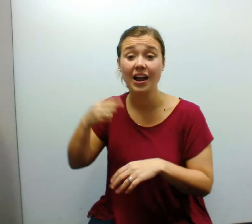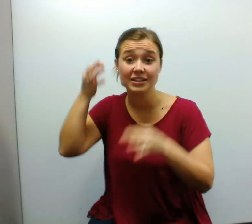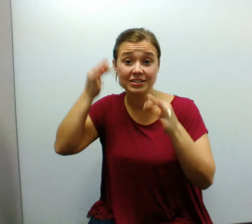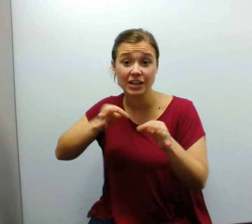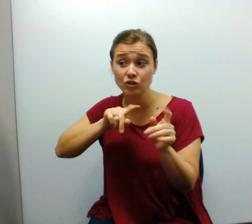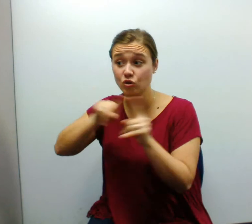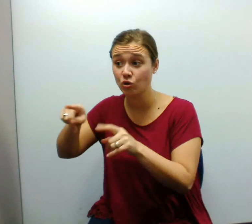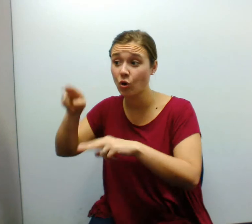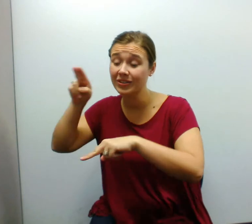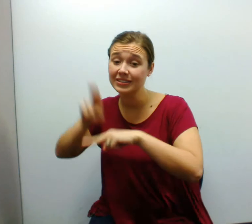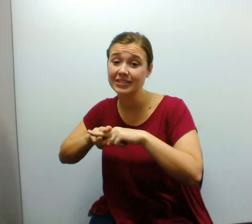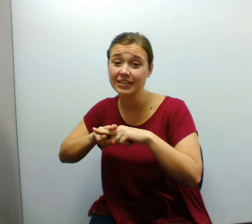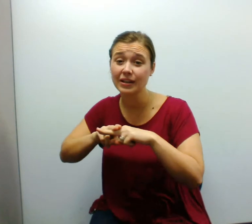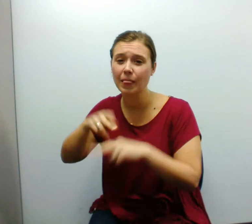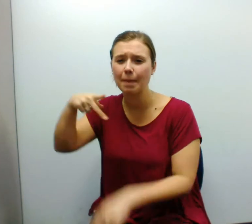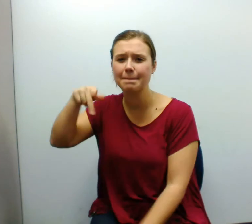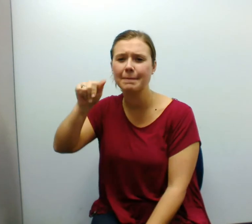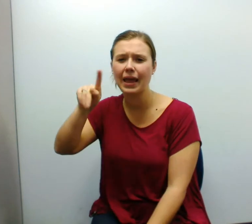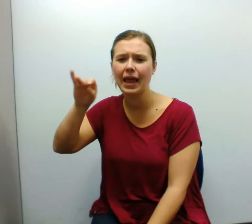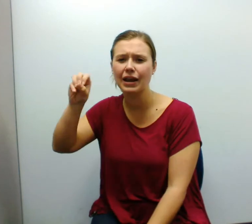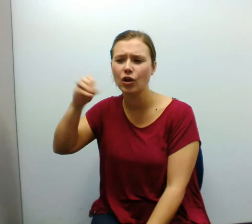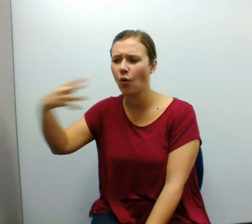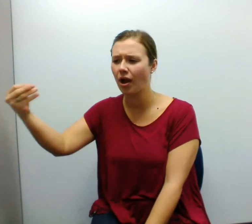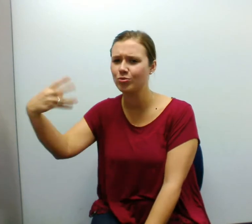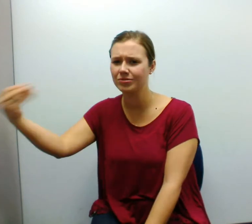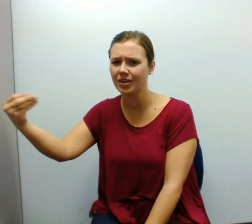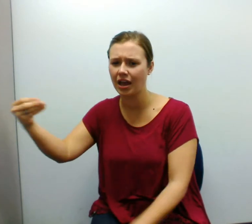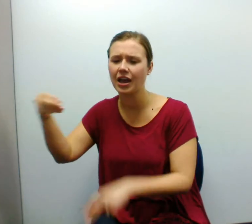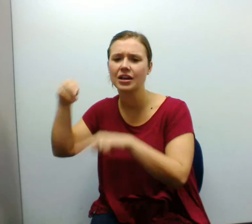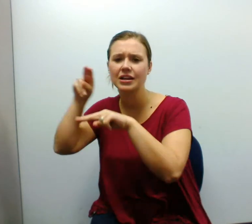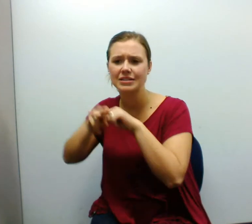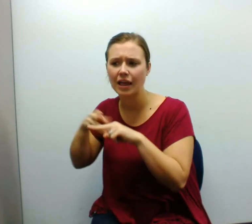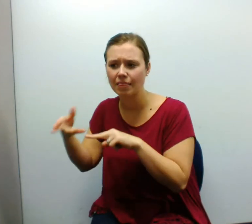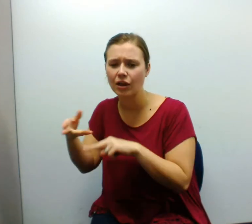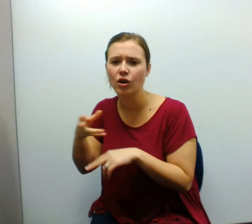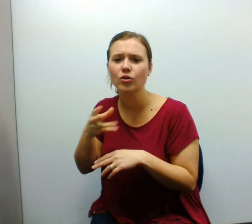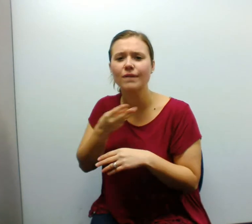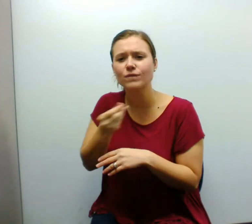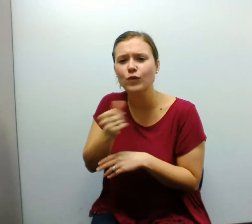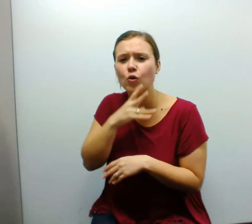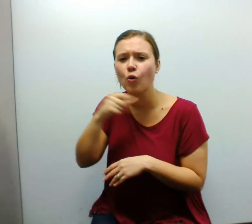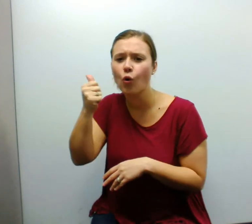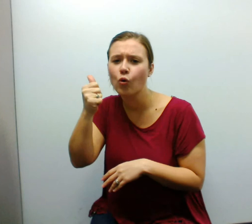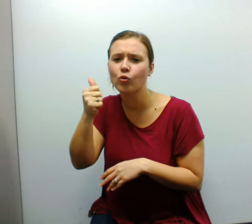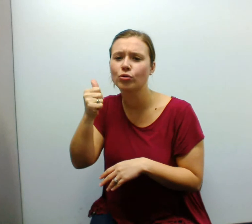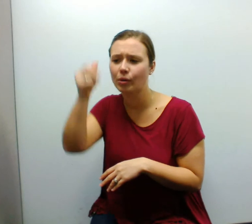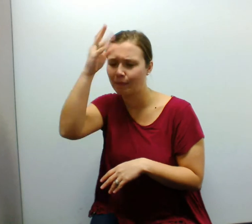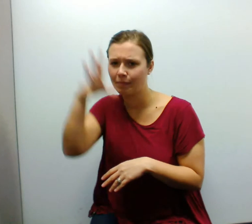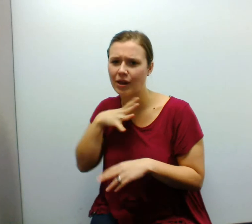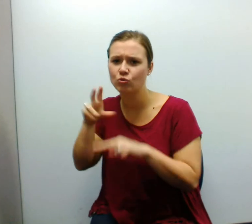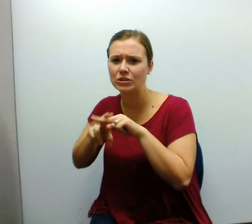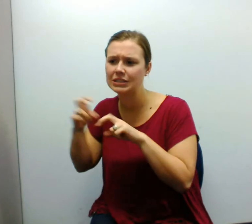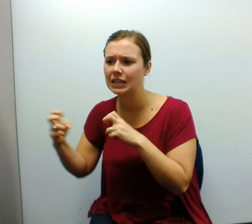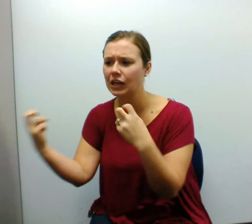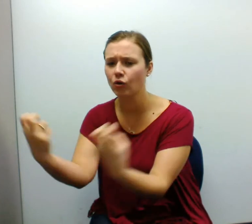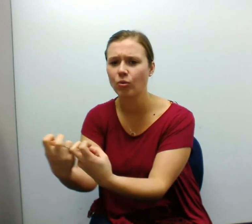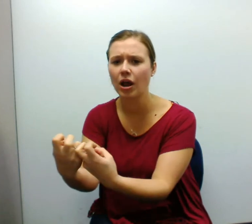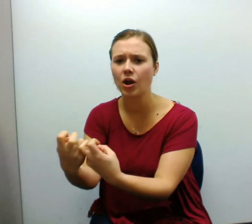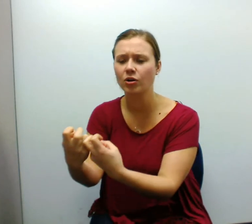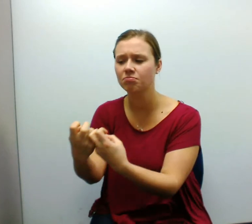while with some of the older men who happened to be there. As we were shooting the bull, I realized that two of